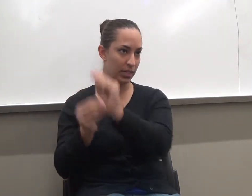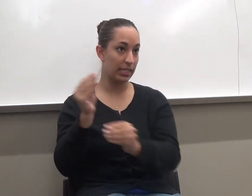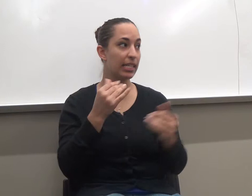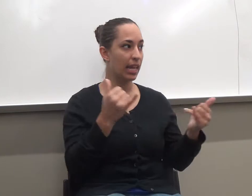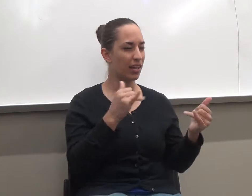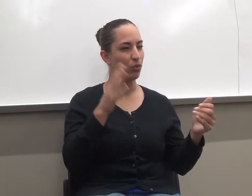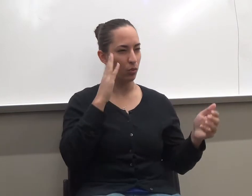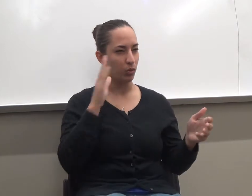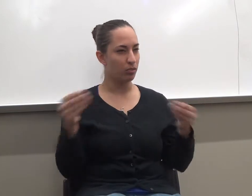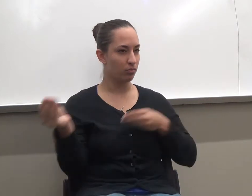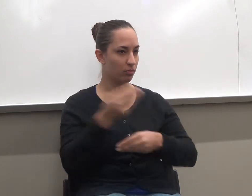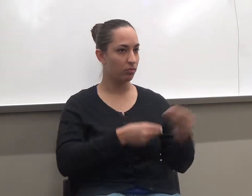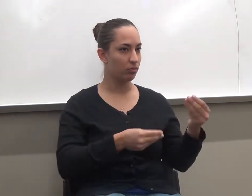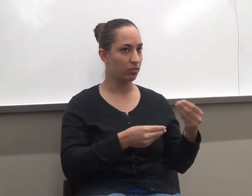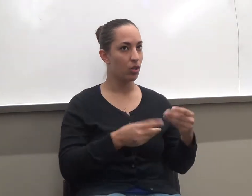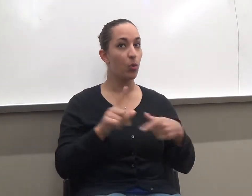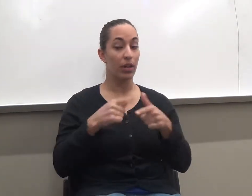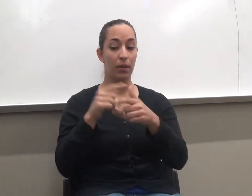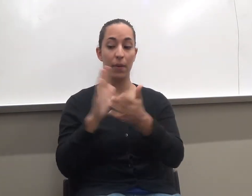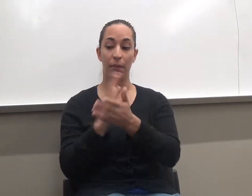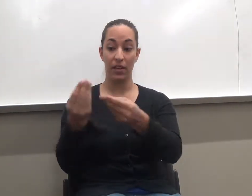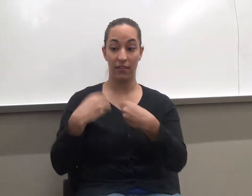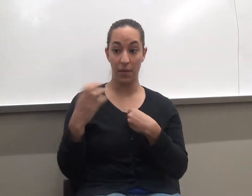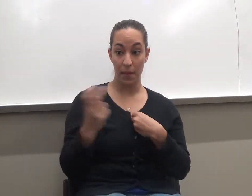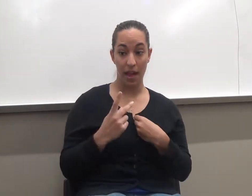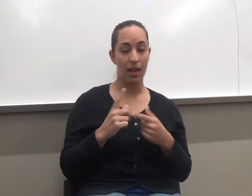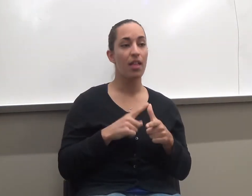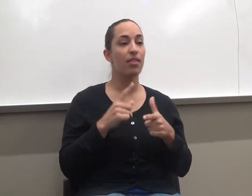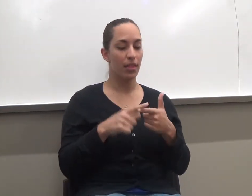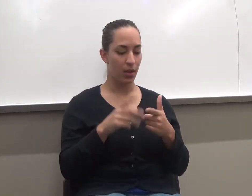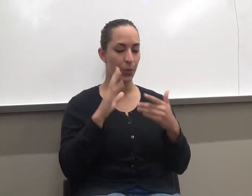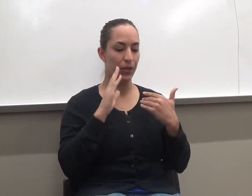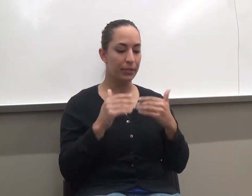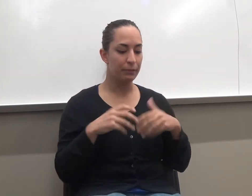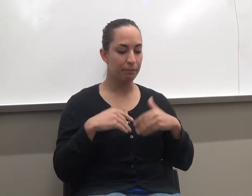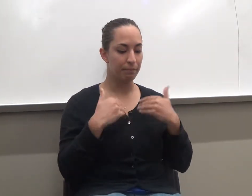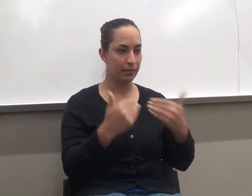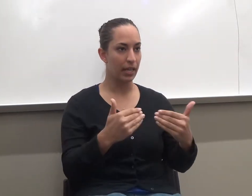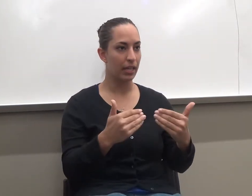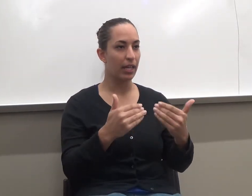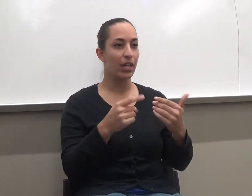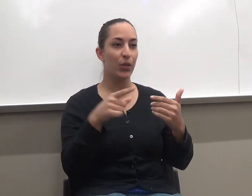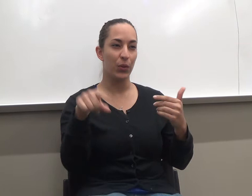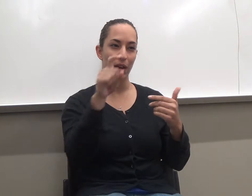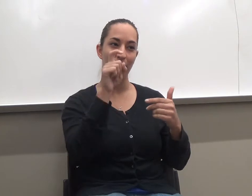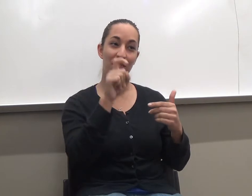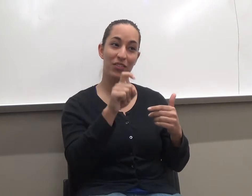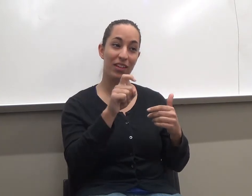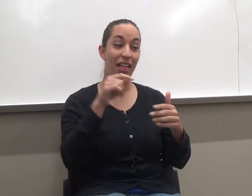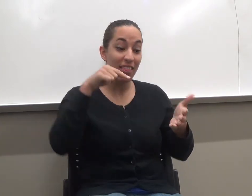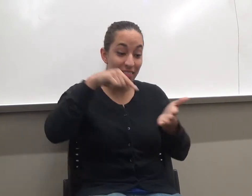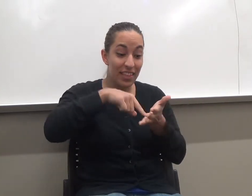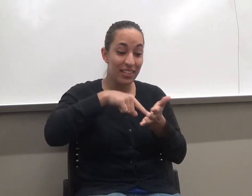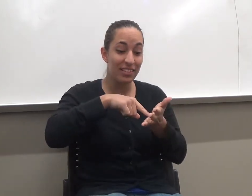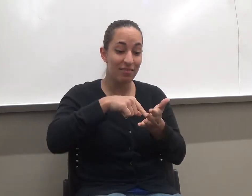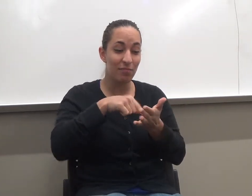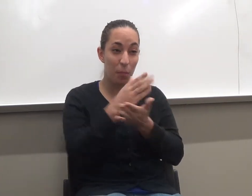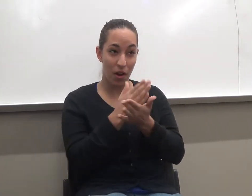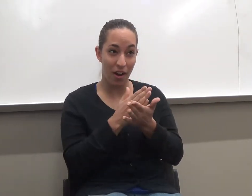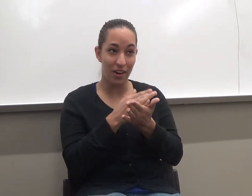today, you will then take it, and this is where you have to read. You have your worksheet.